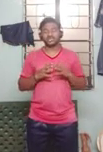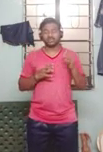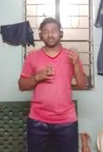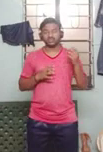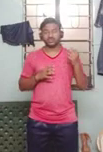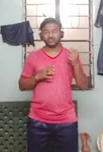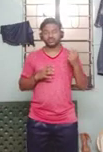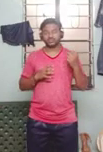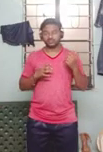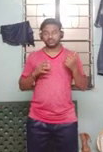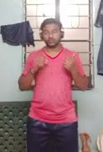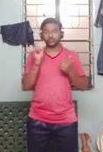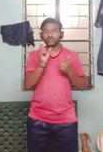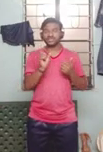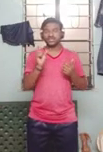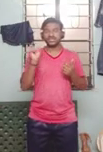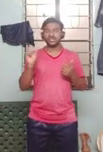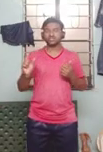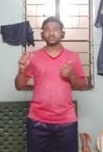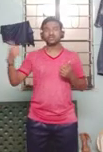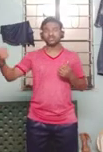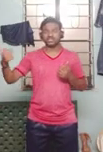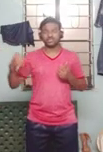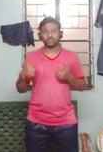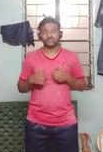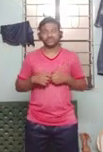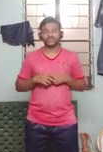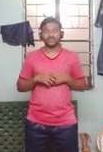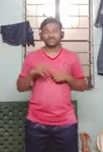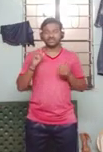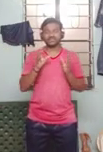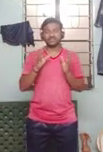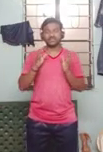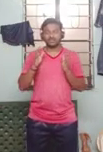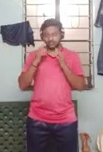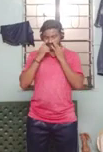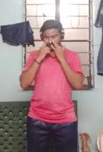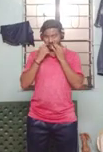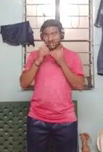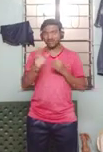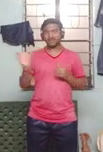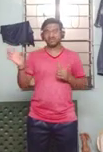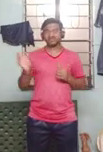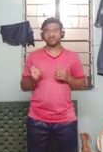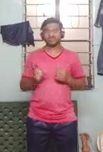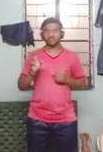this obj underscore destroy. This is the keywords to